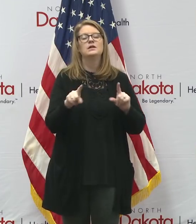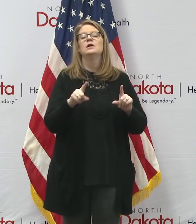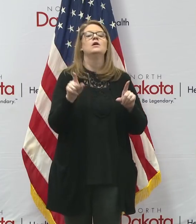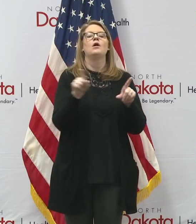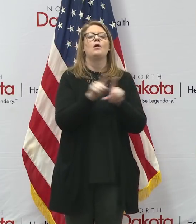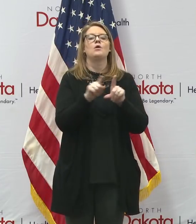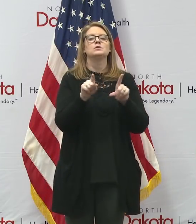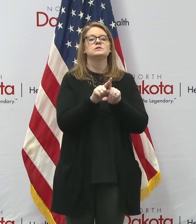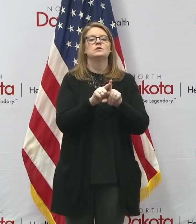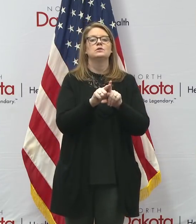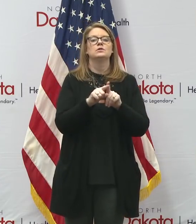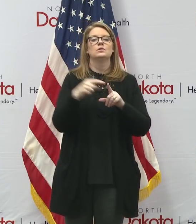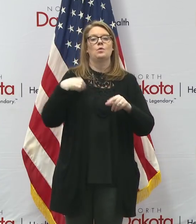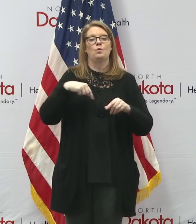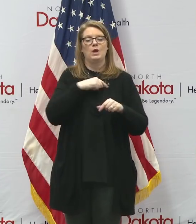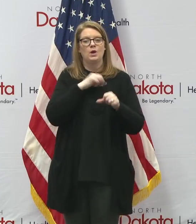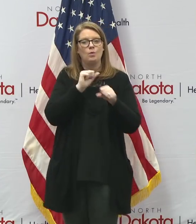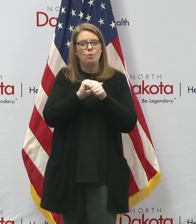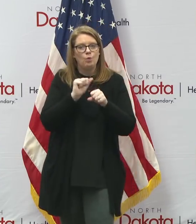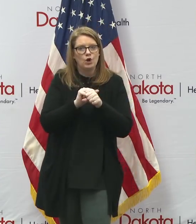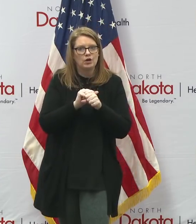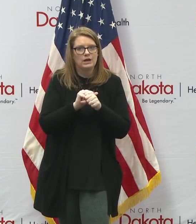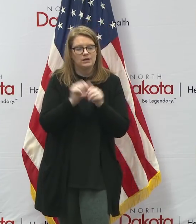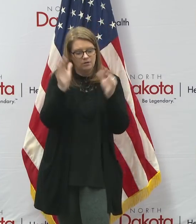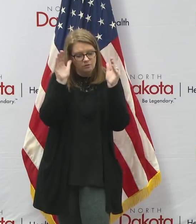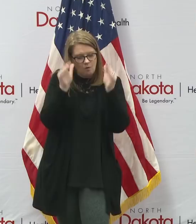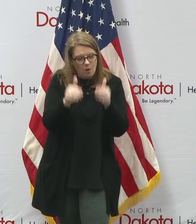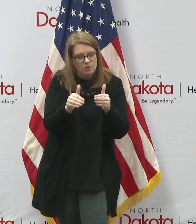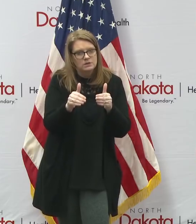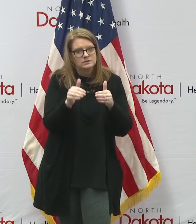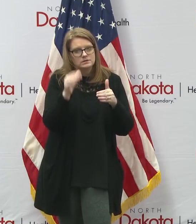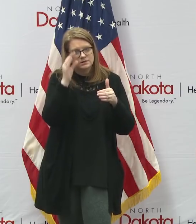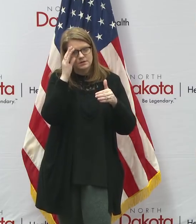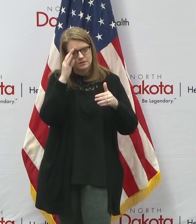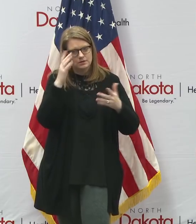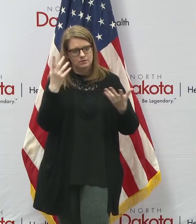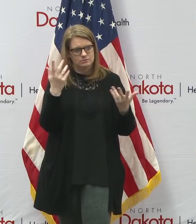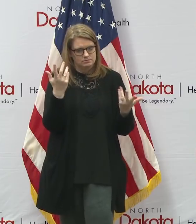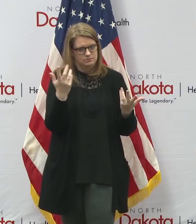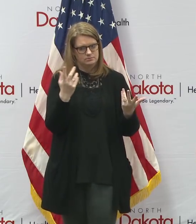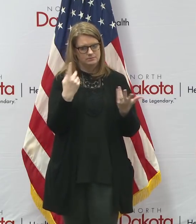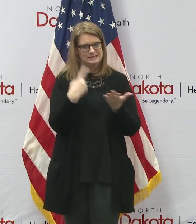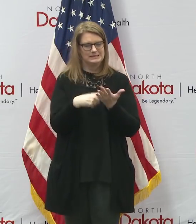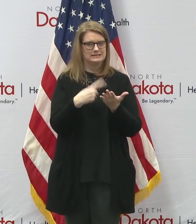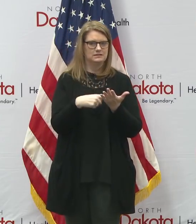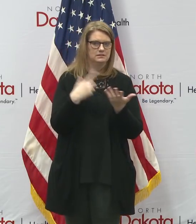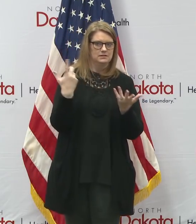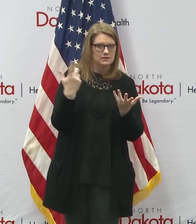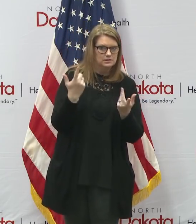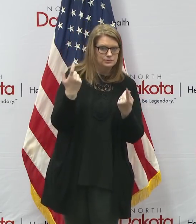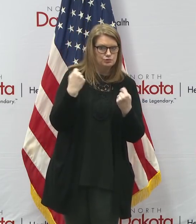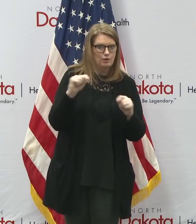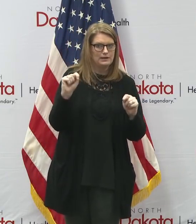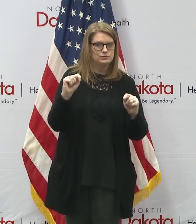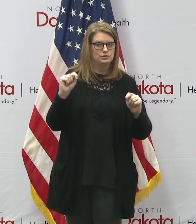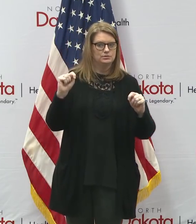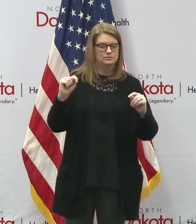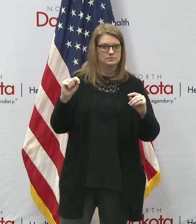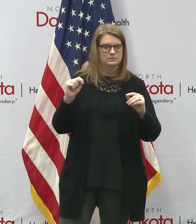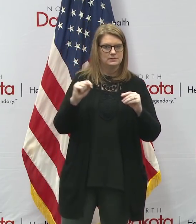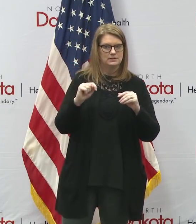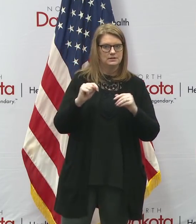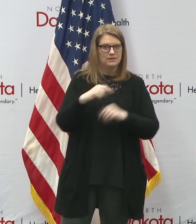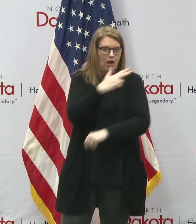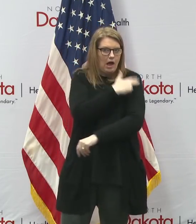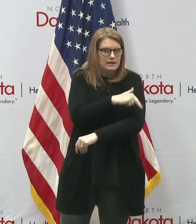we're also working super diligently, as we've said, everything we're talking about, what are we doing to try to raise our